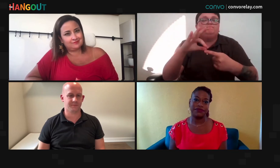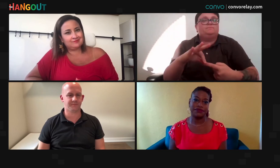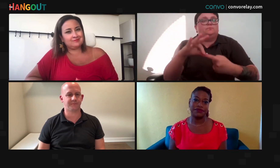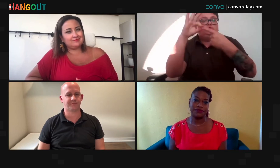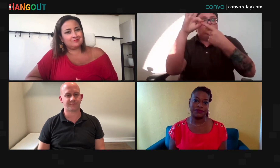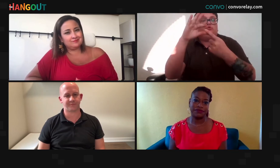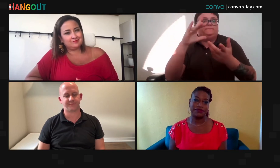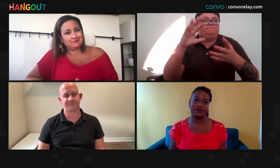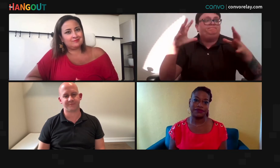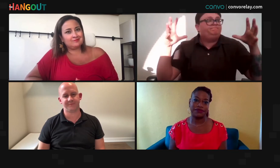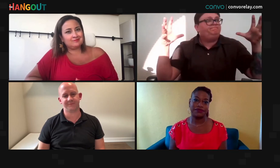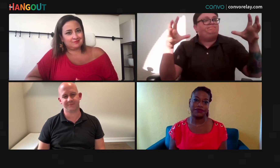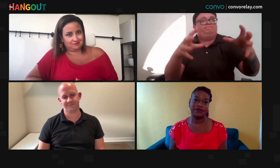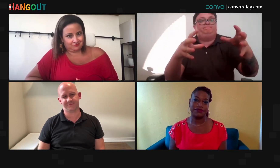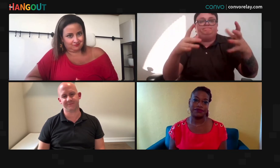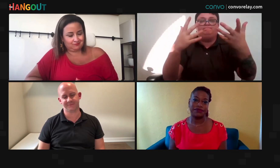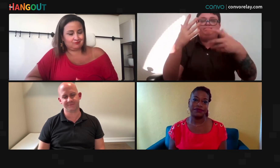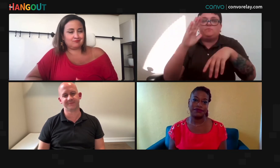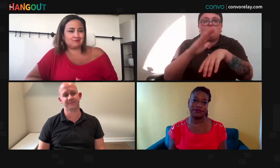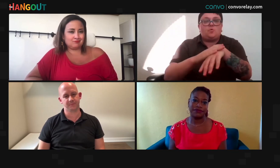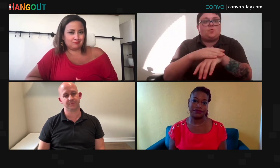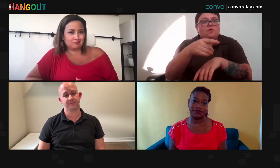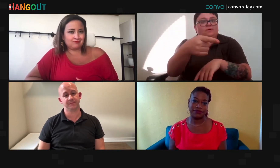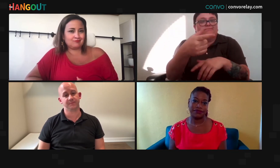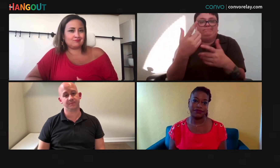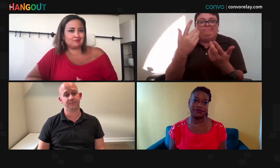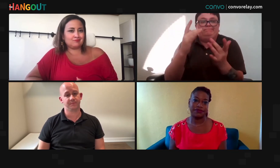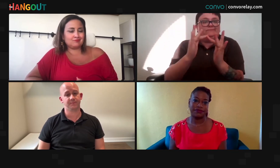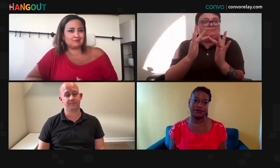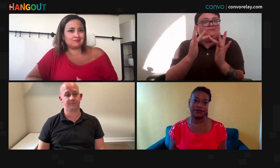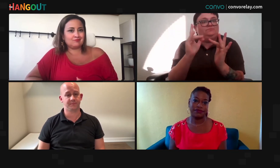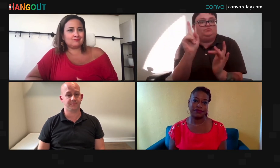person. I much prefer um,